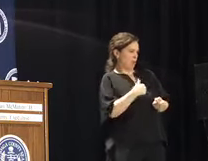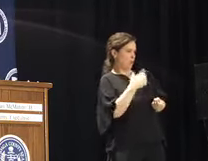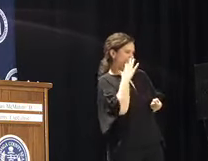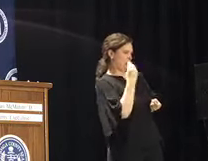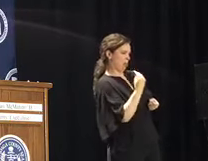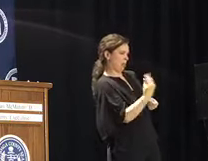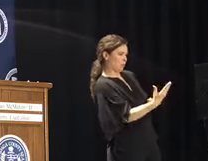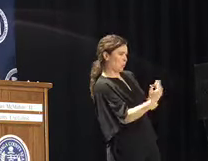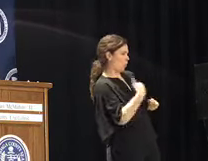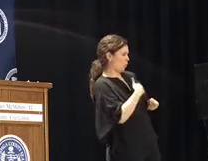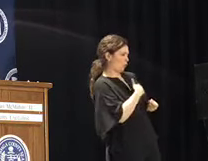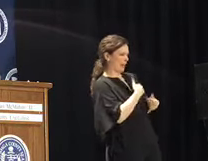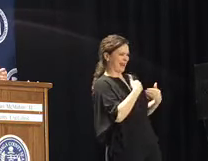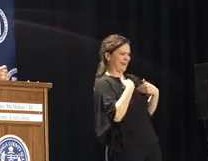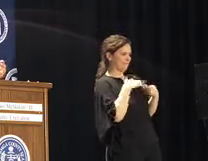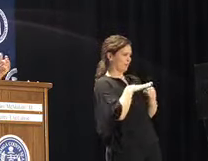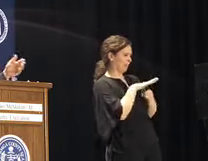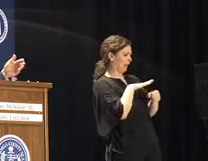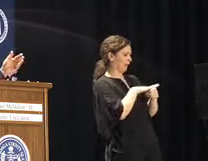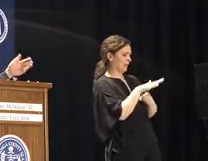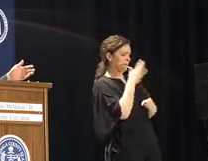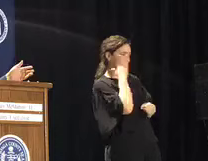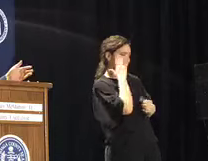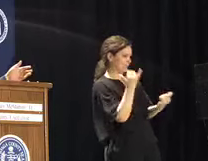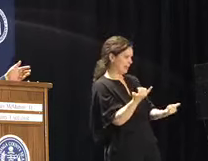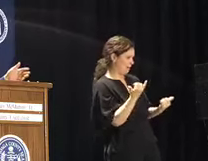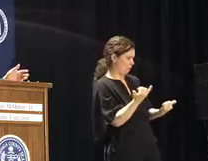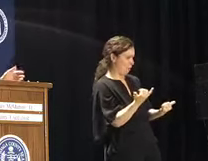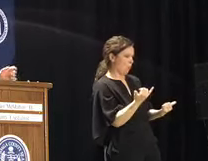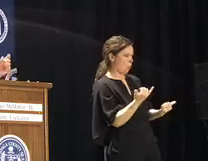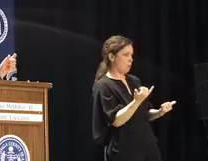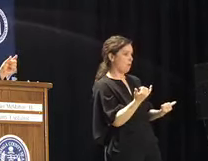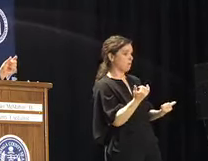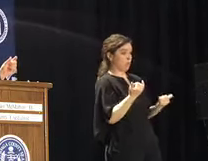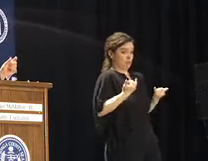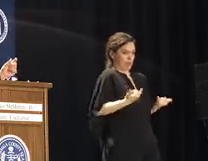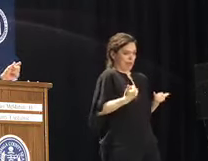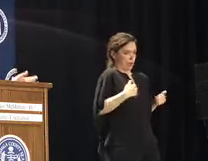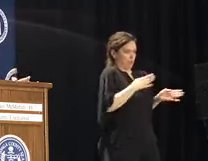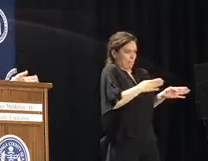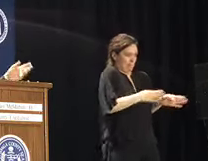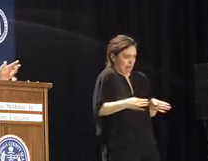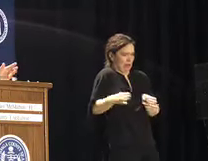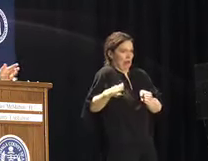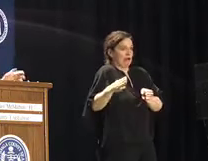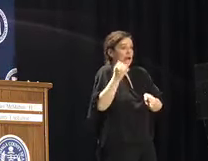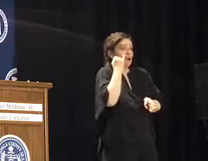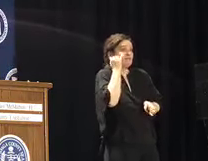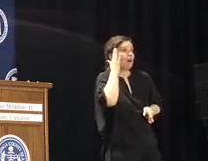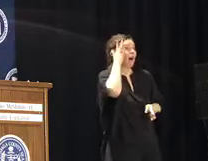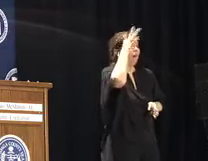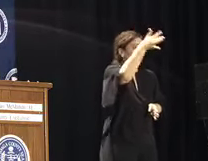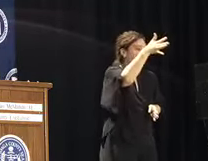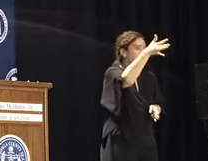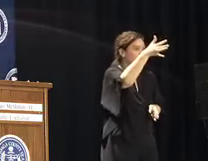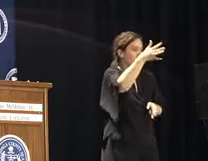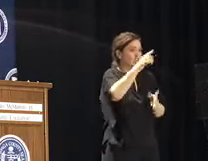of ICU beds, but that does not mean we are not planning for a surge in our community for